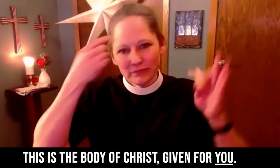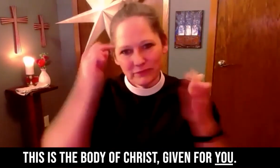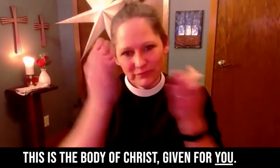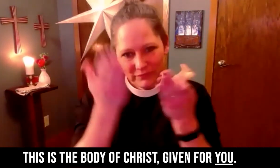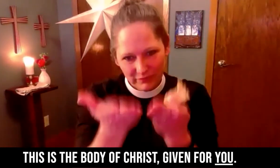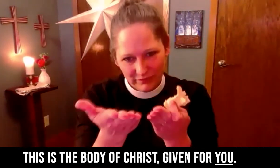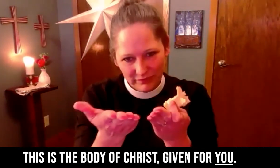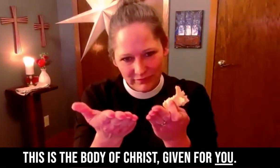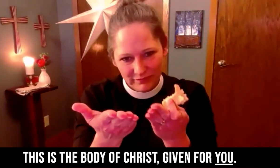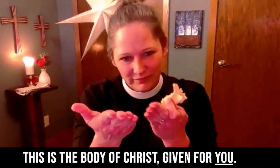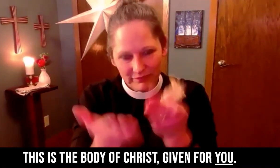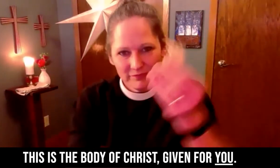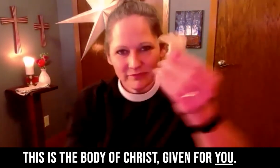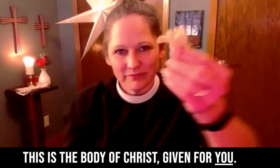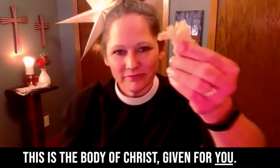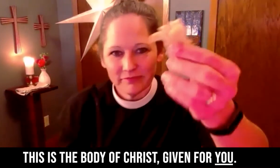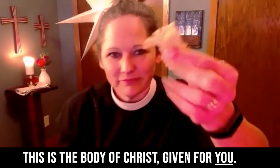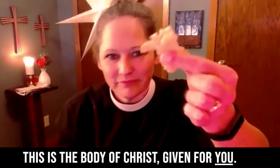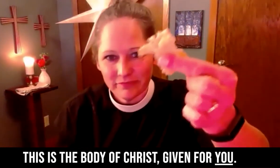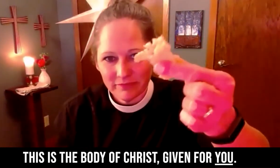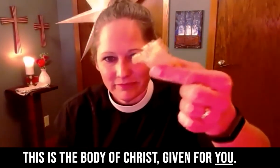Body of Christ given for you.